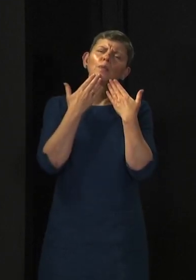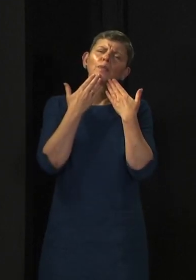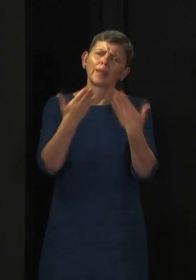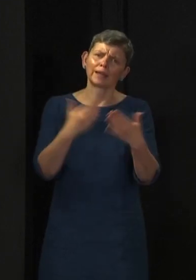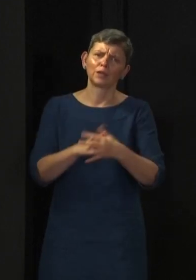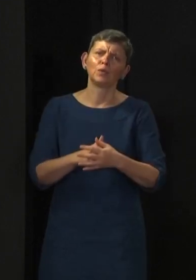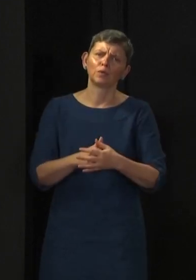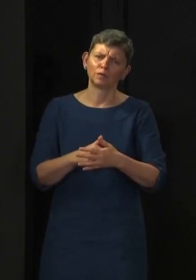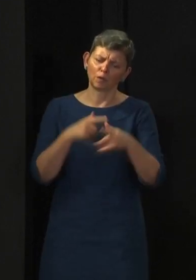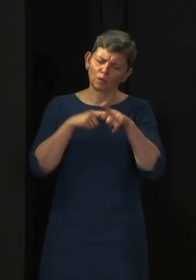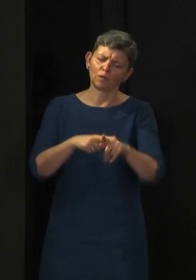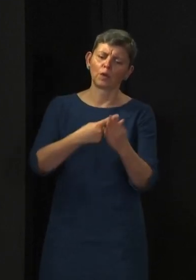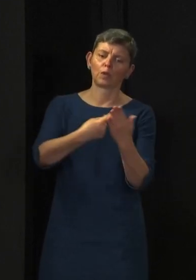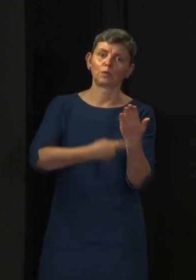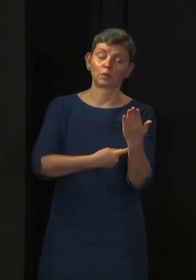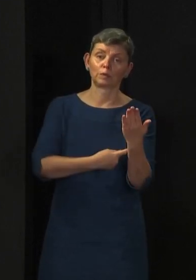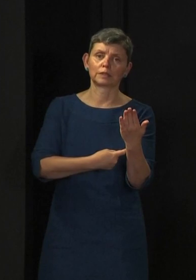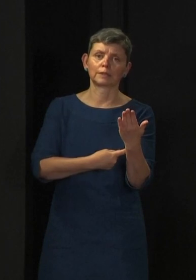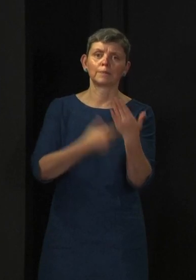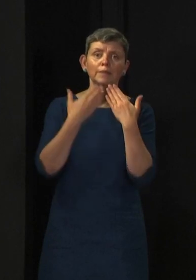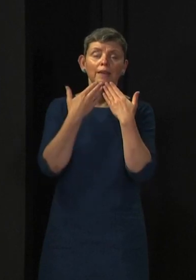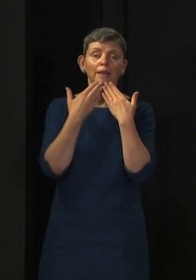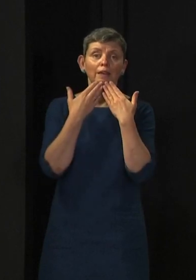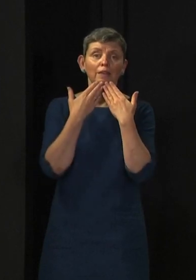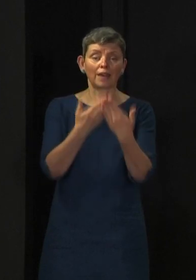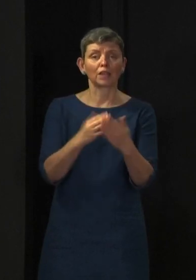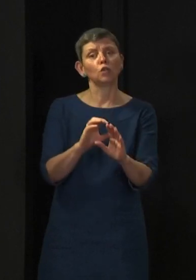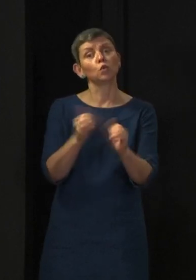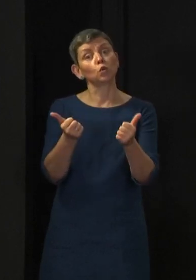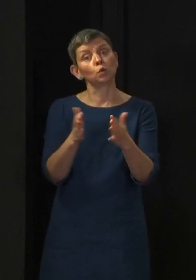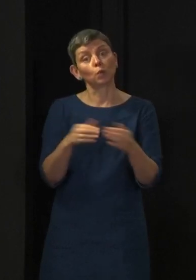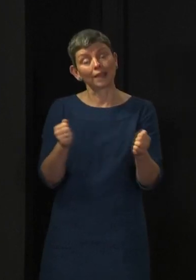doing the right thing. Thank you very much. Have as good a